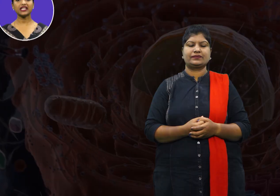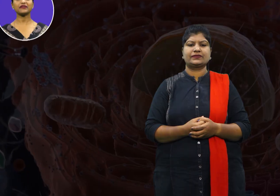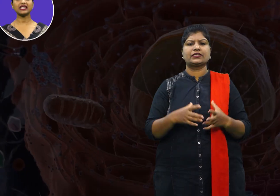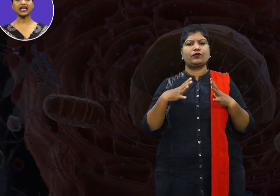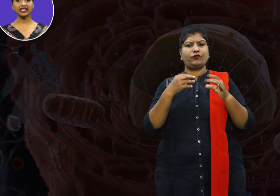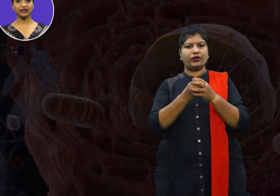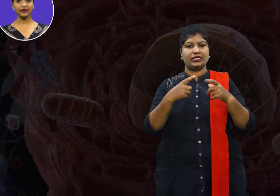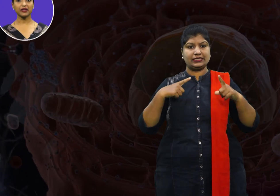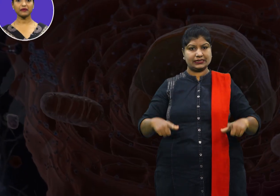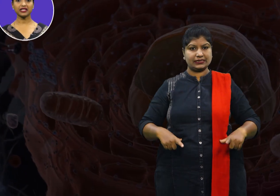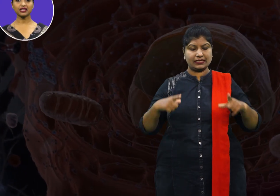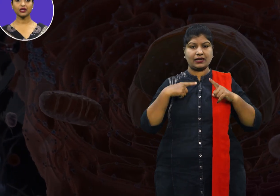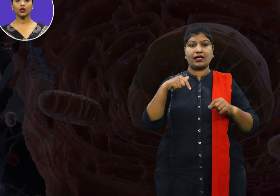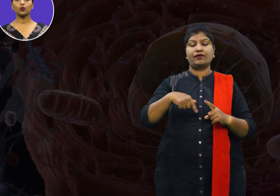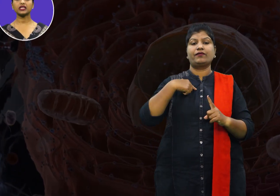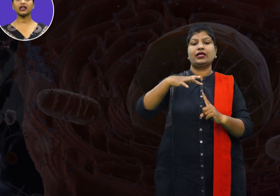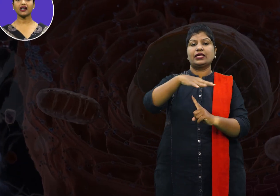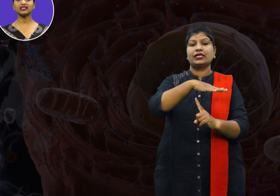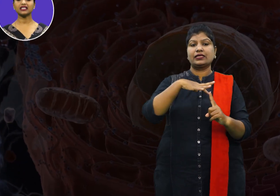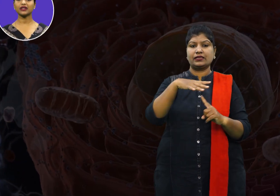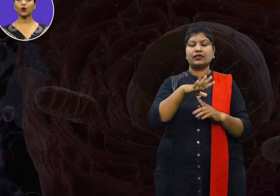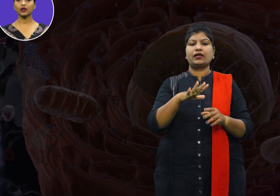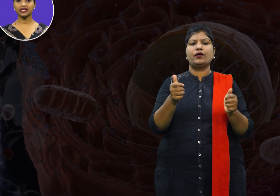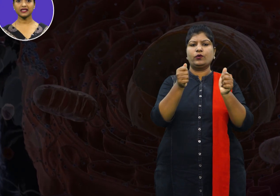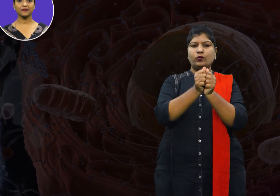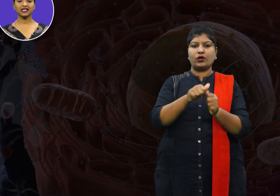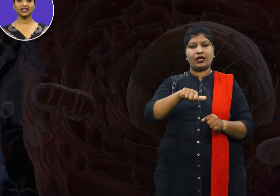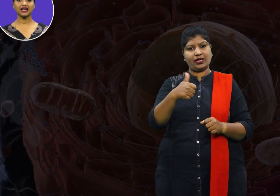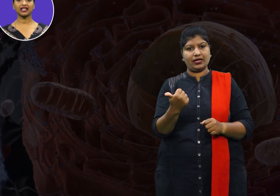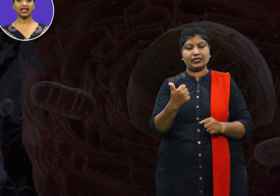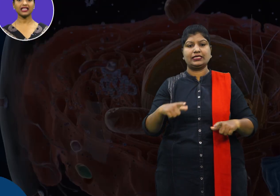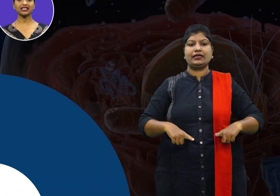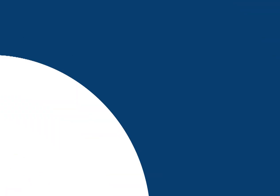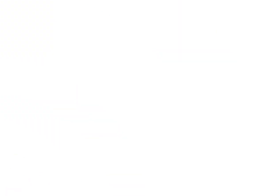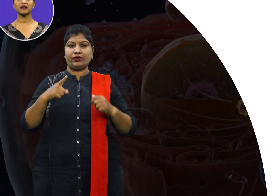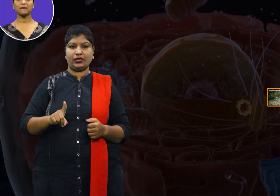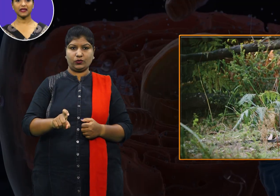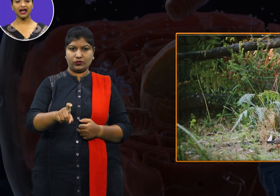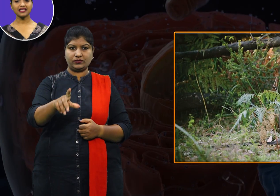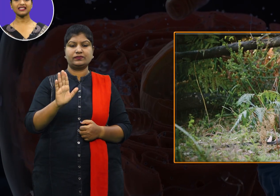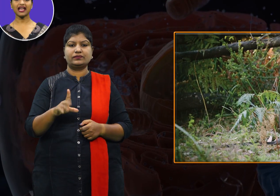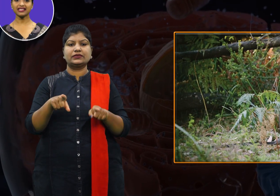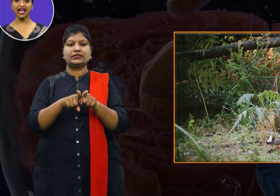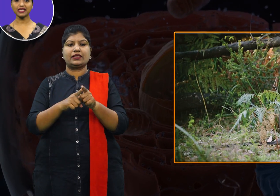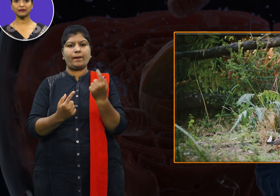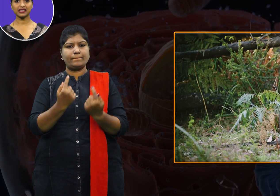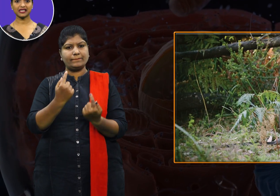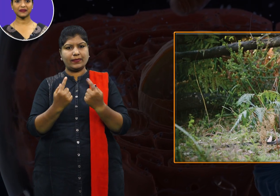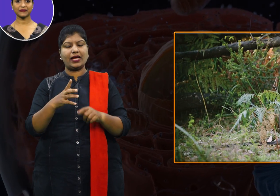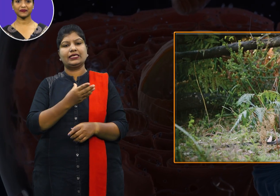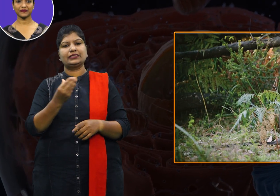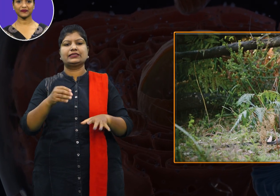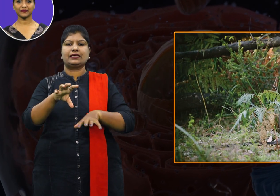We live in an environment with other living organisms like plants and